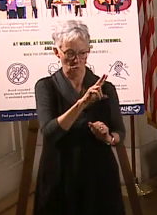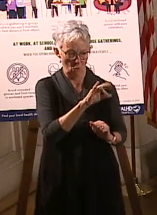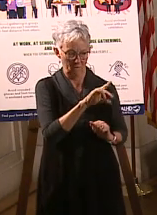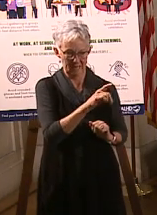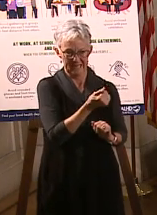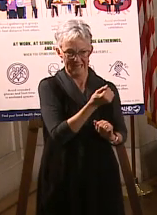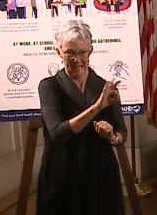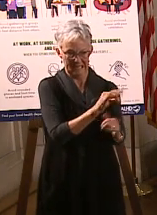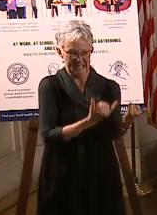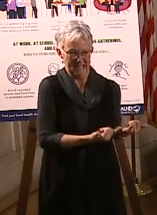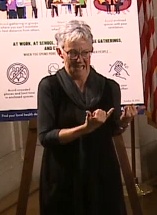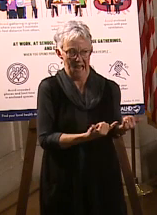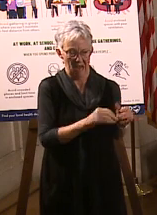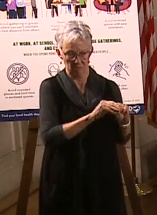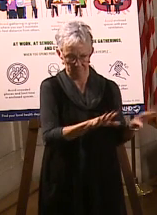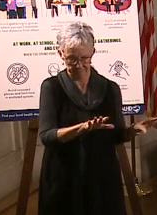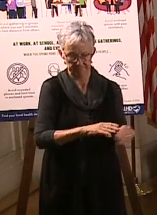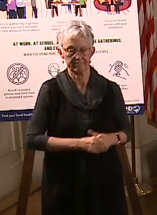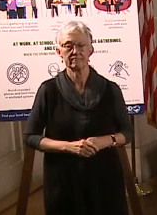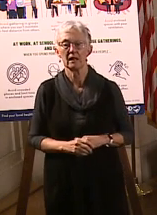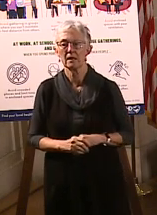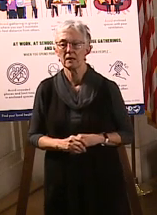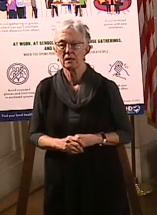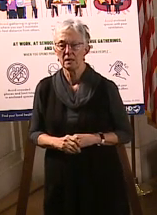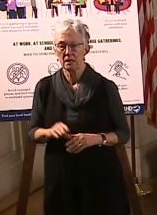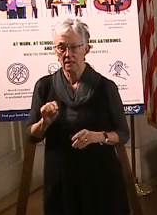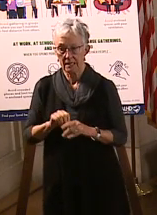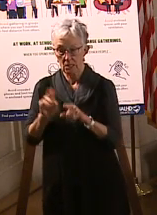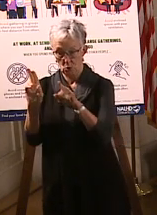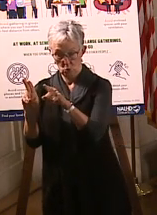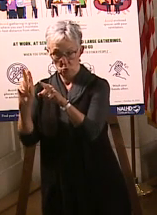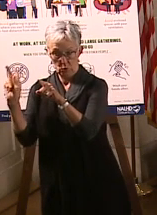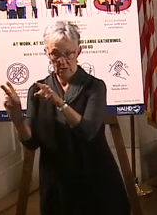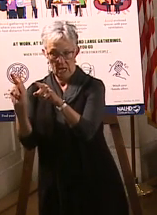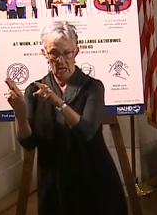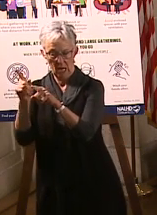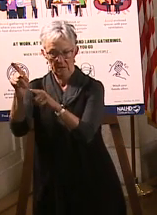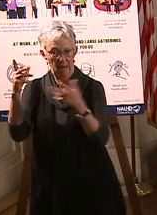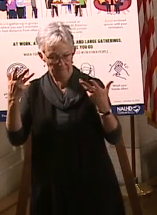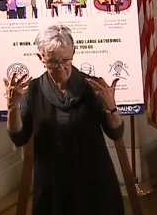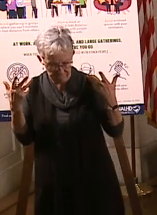So in the United Kingdom, they did a study with